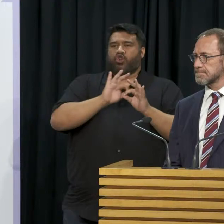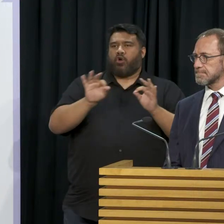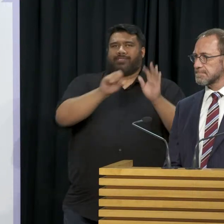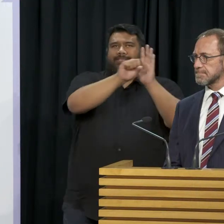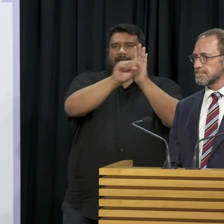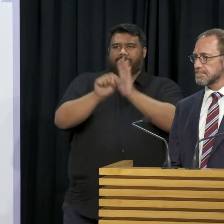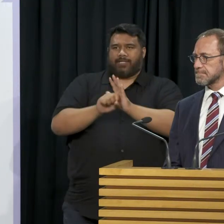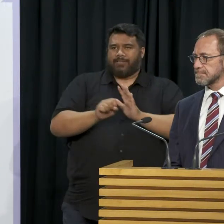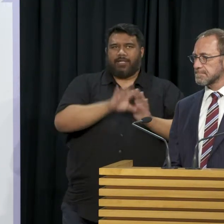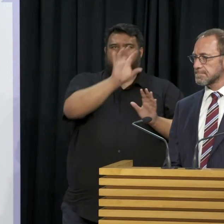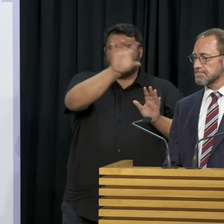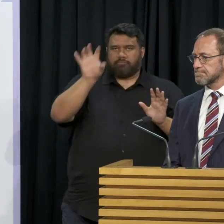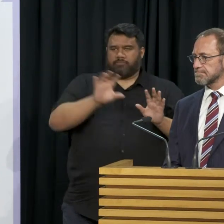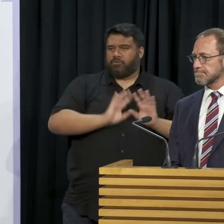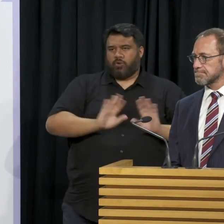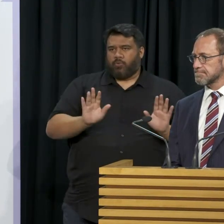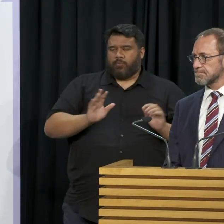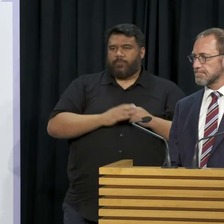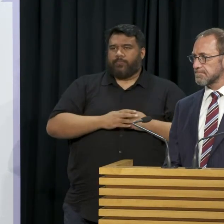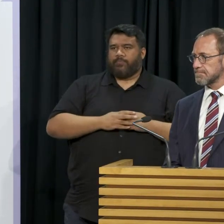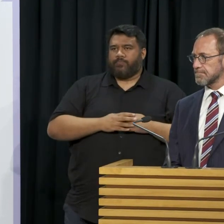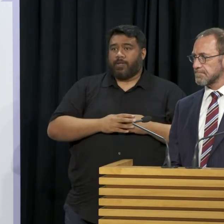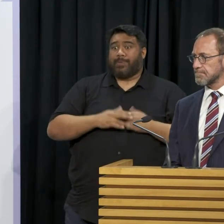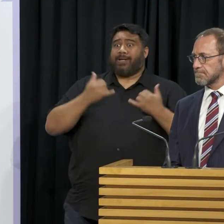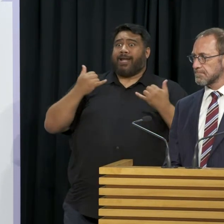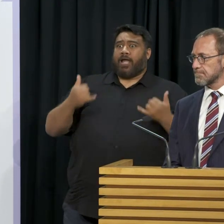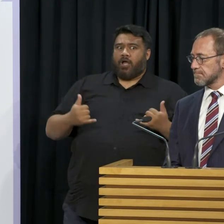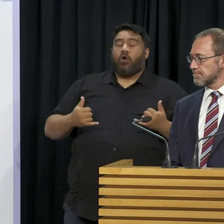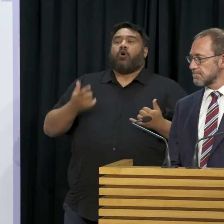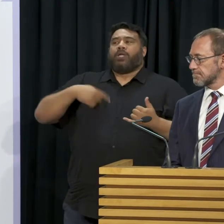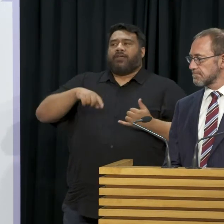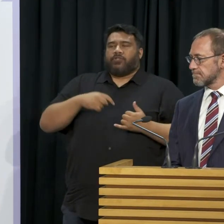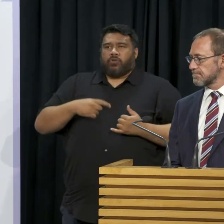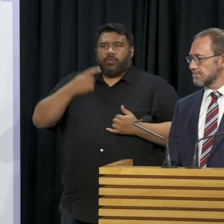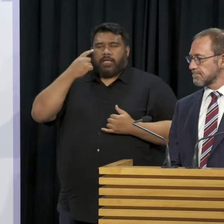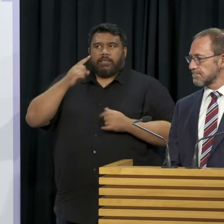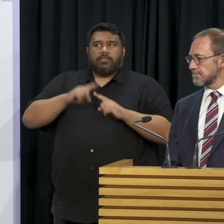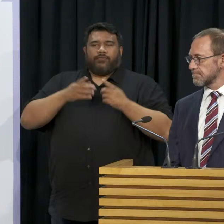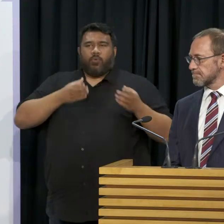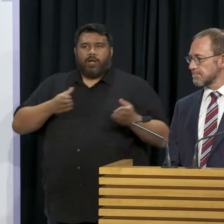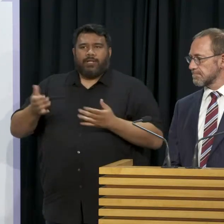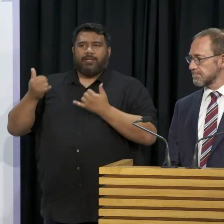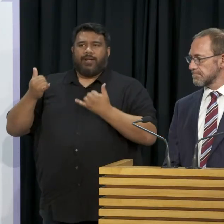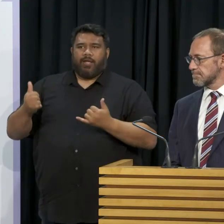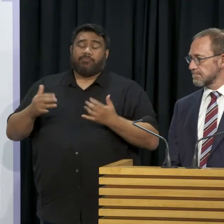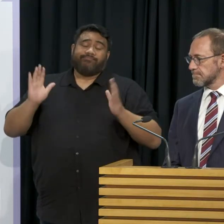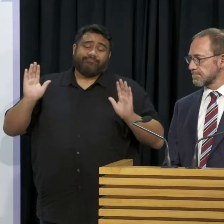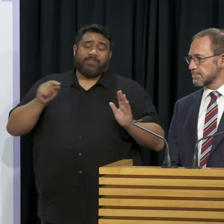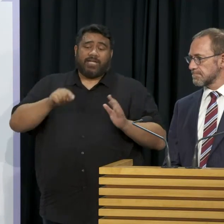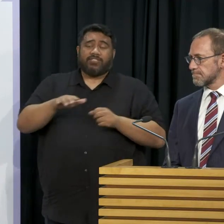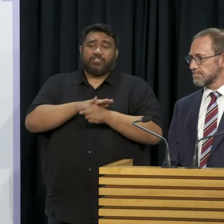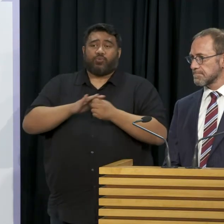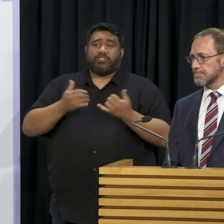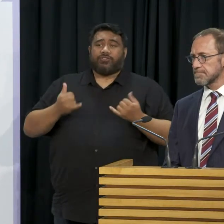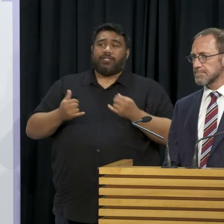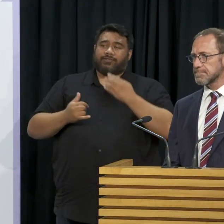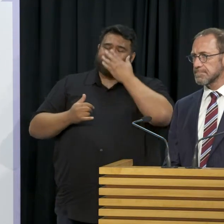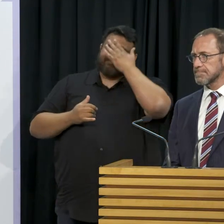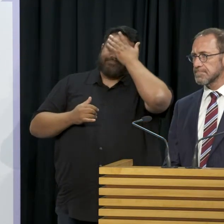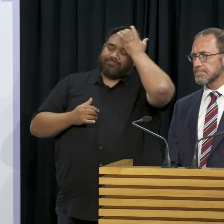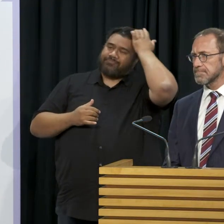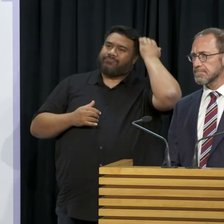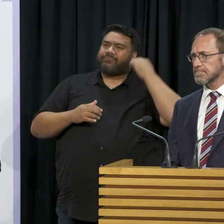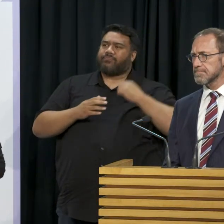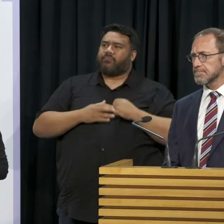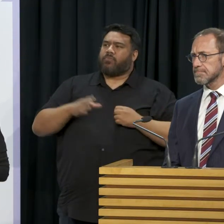shifted. So we're now having to reconfigure our entire formulation, and that's the position we're in now, and that's the work that we're doing now. Does it make it look